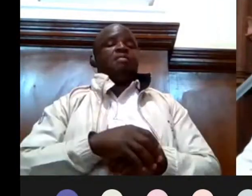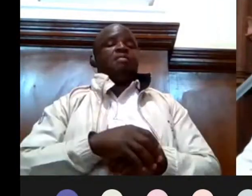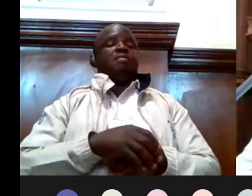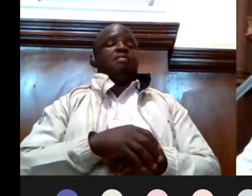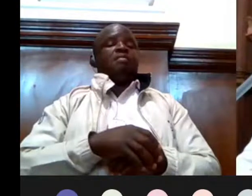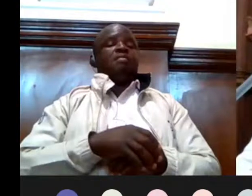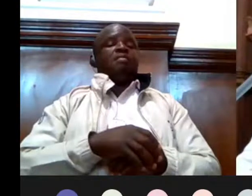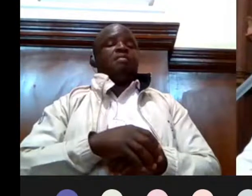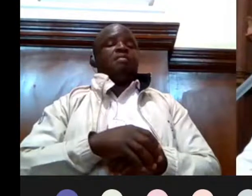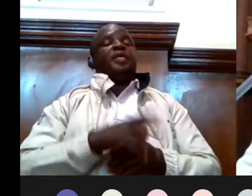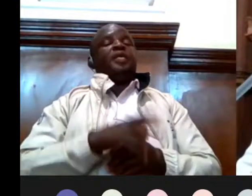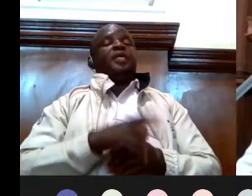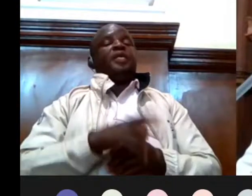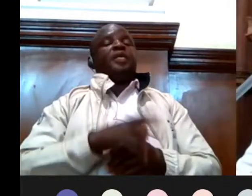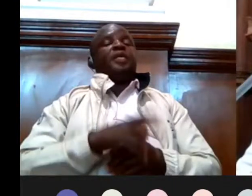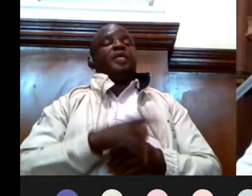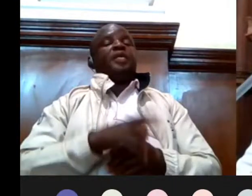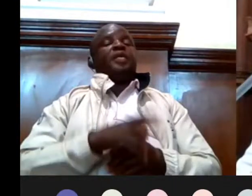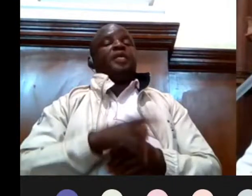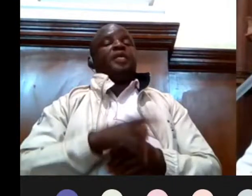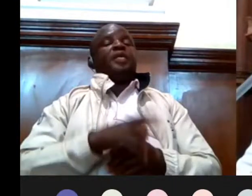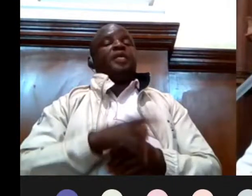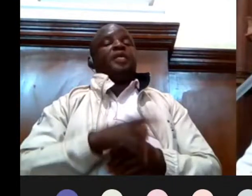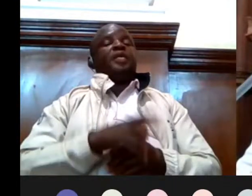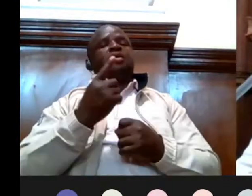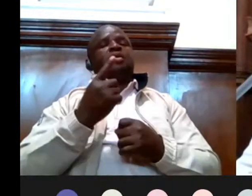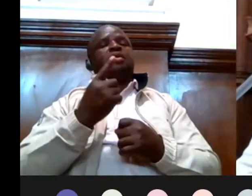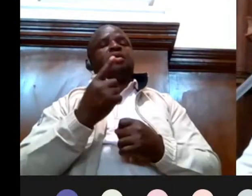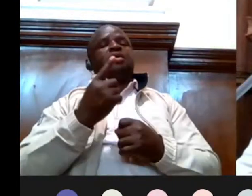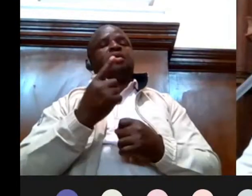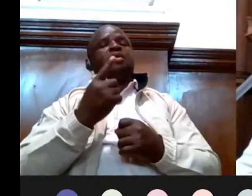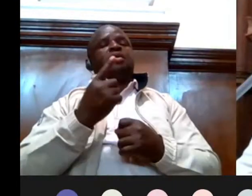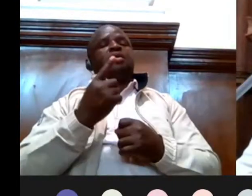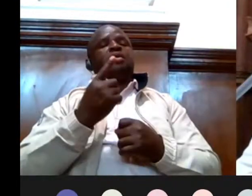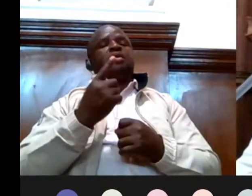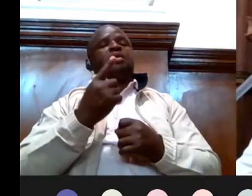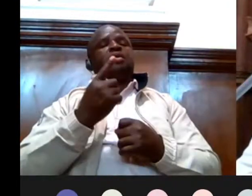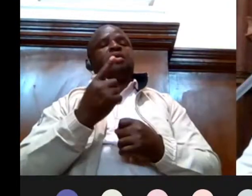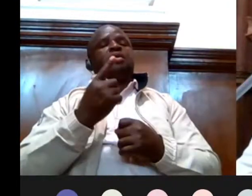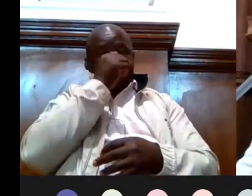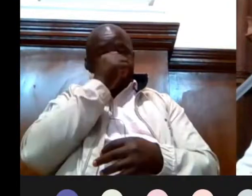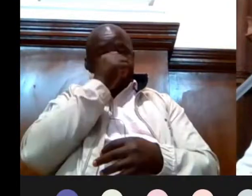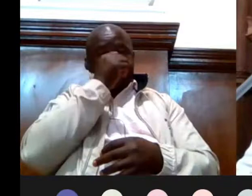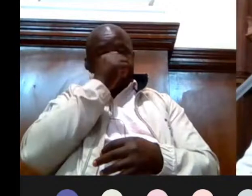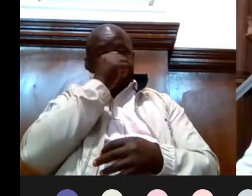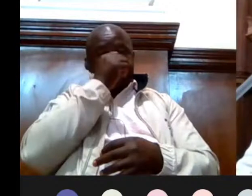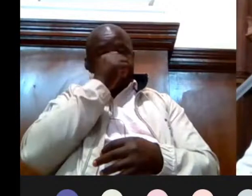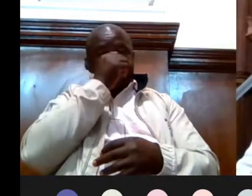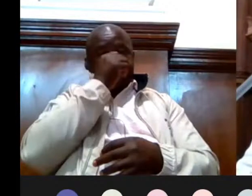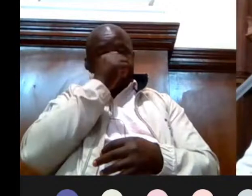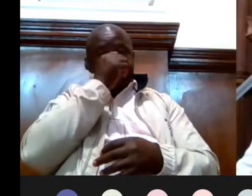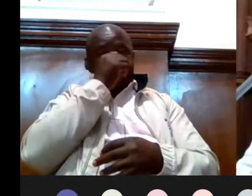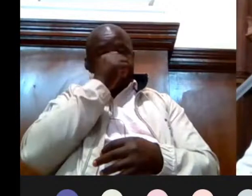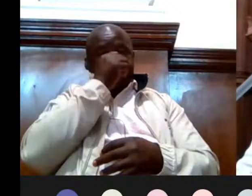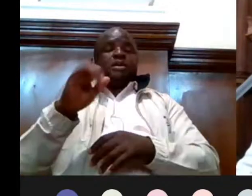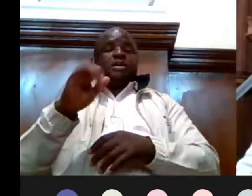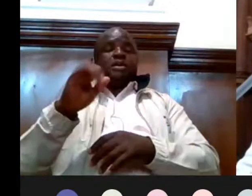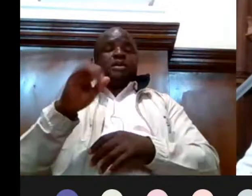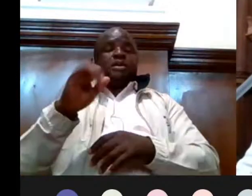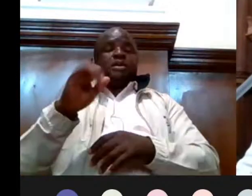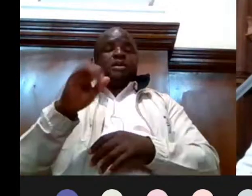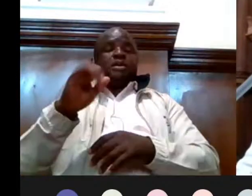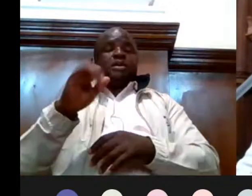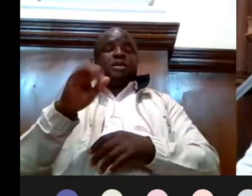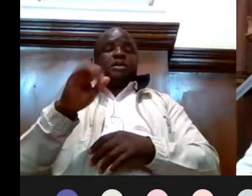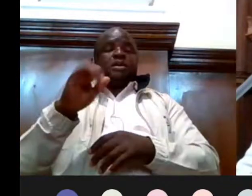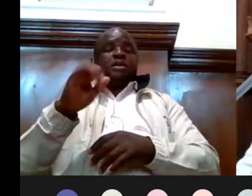Speaker, let us see what actually happens in such an intervention. In Metsi Maholo, the MEC announced an